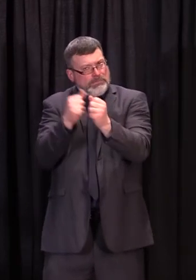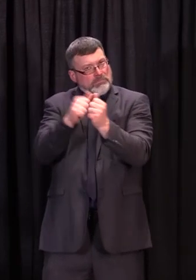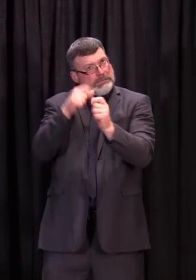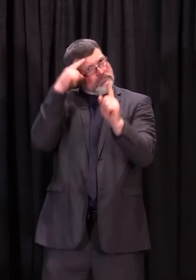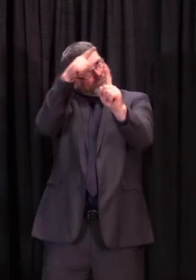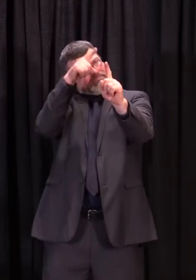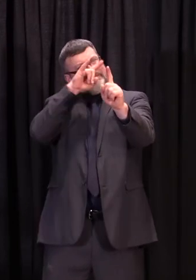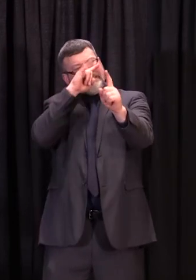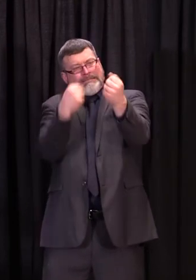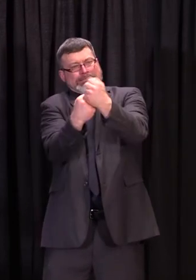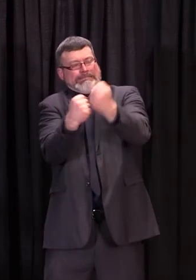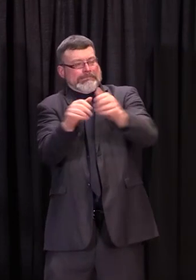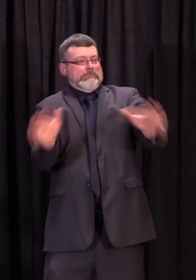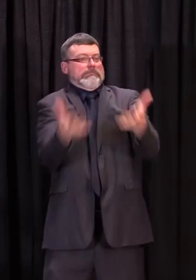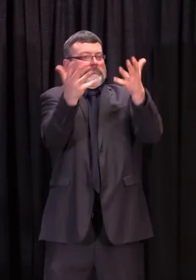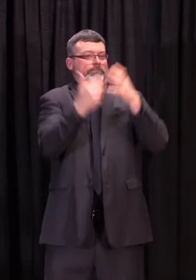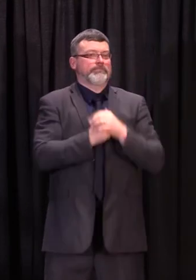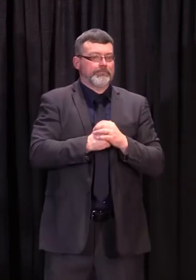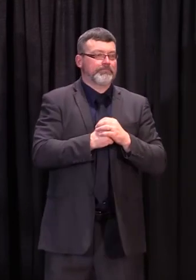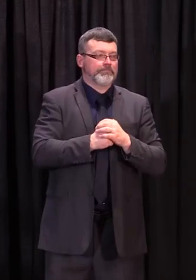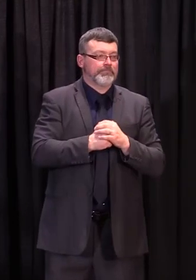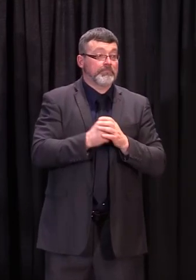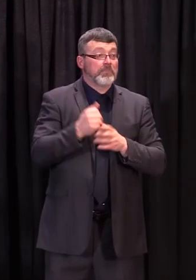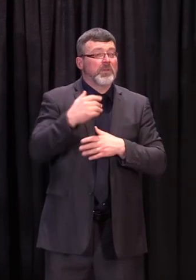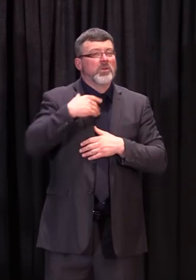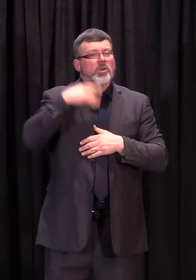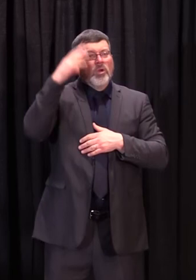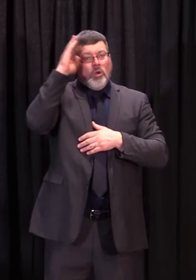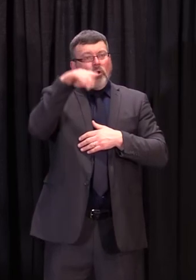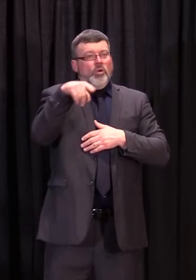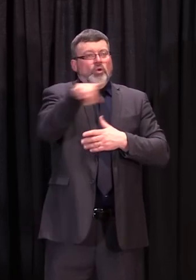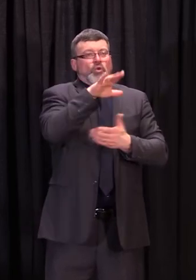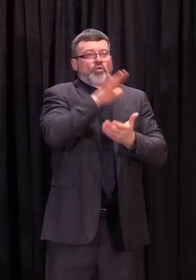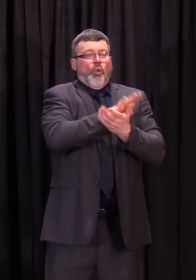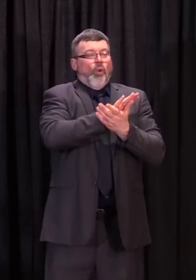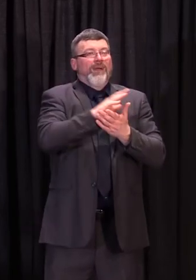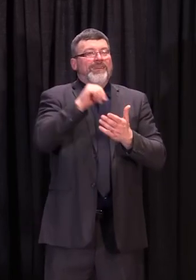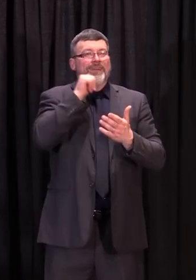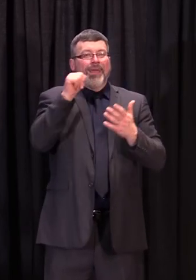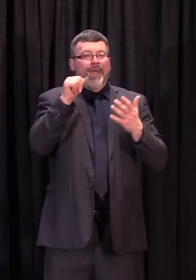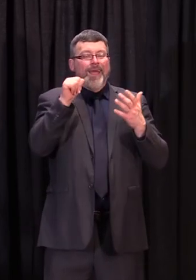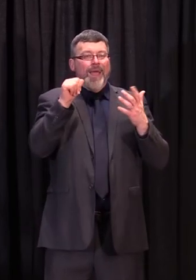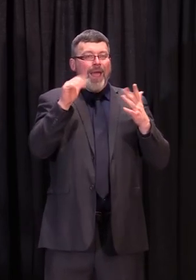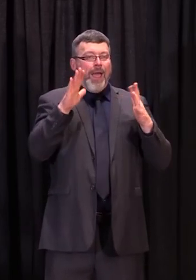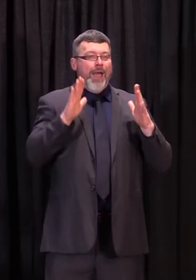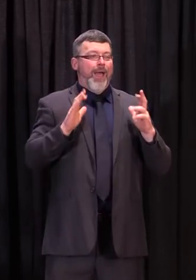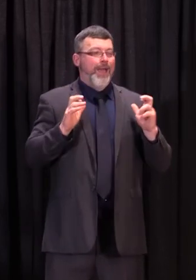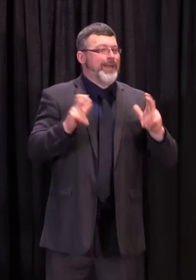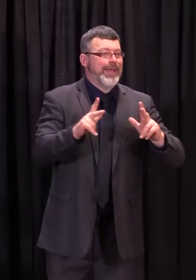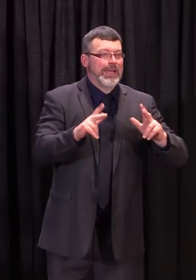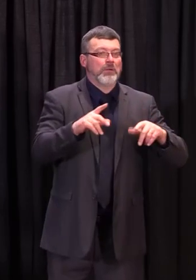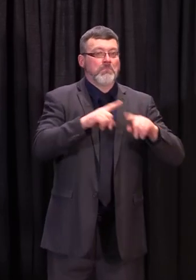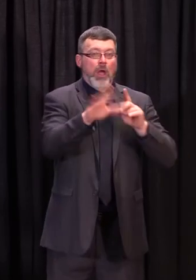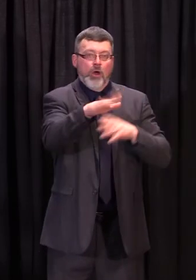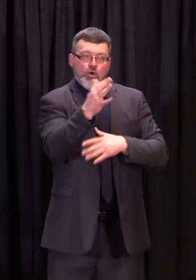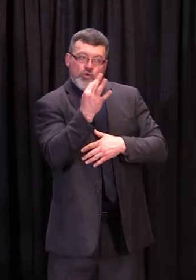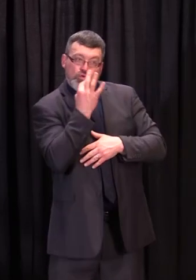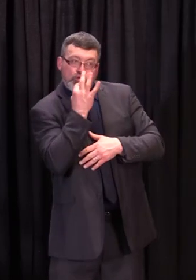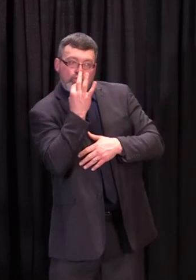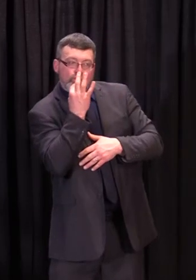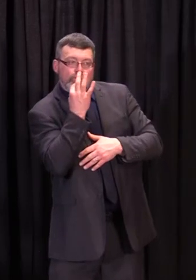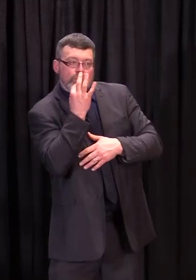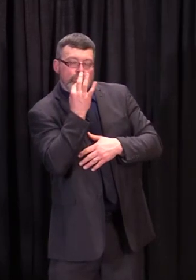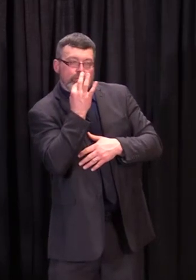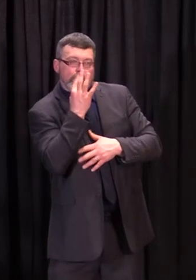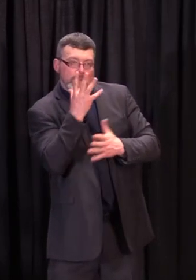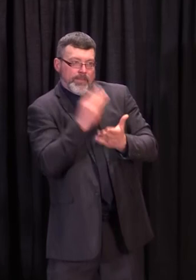And I know schools aren't in recovery mode yet, but that time will come very soon. And we must be ready